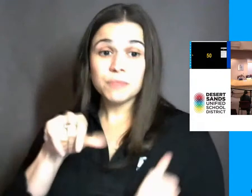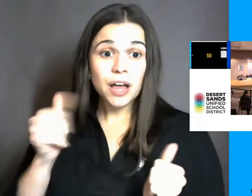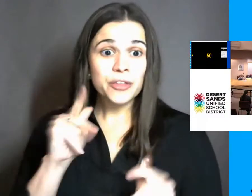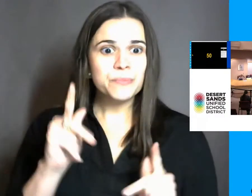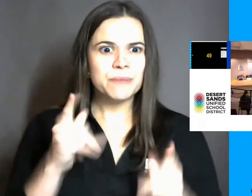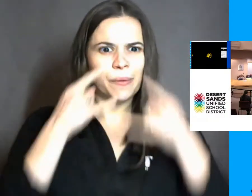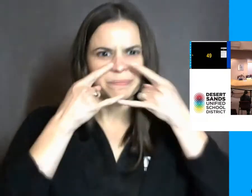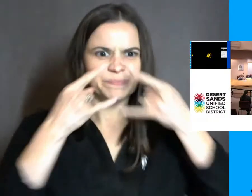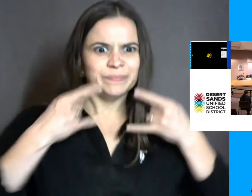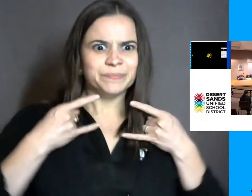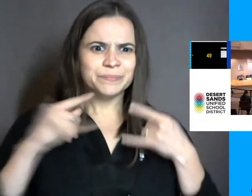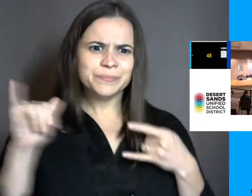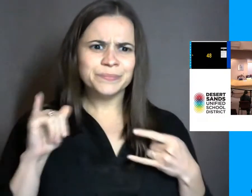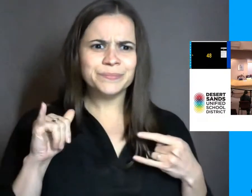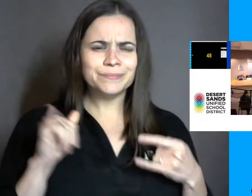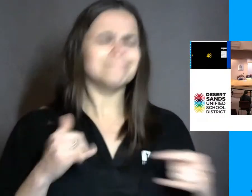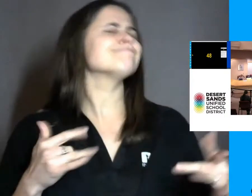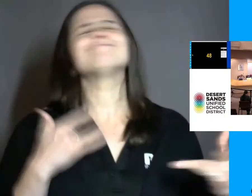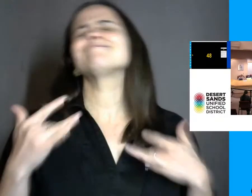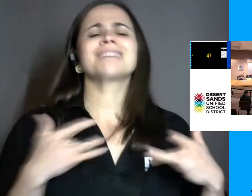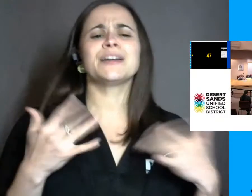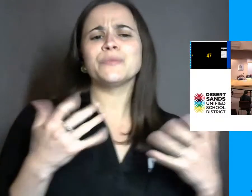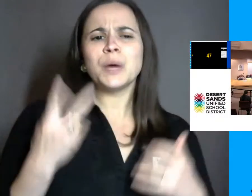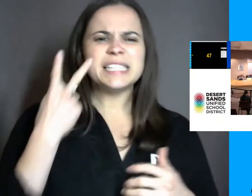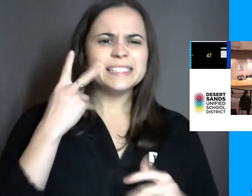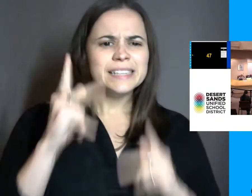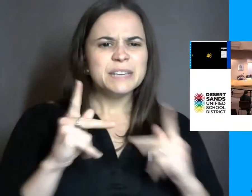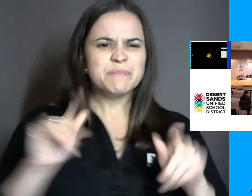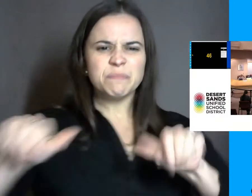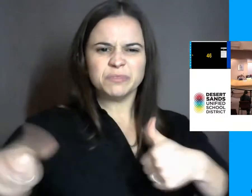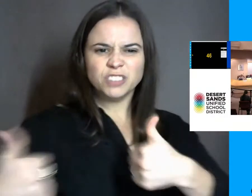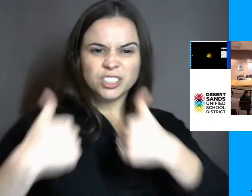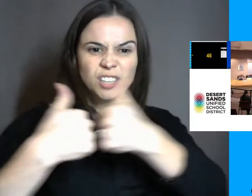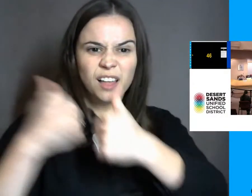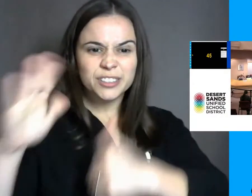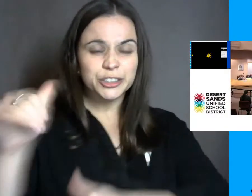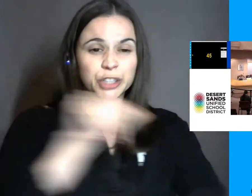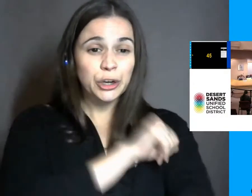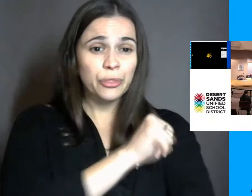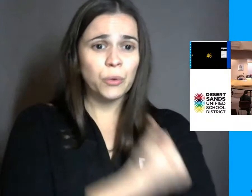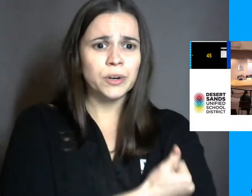see strong-willed individuals challenge authority. Motivates them to do the same.